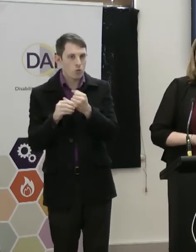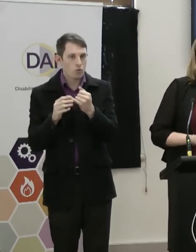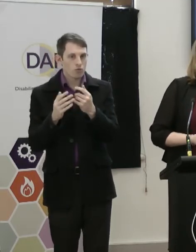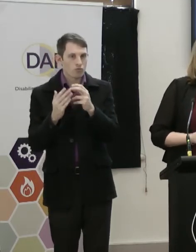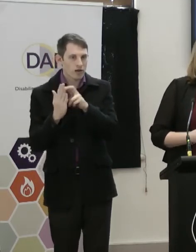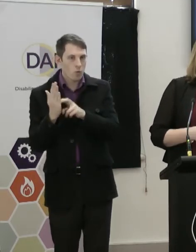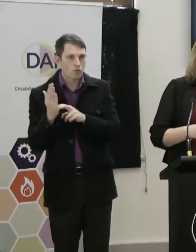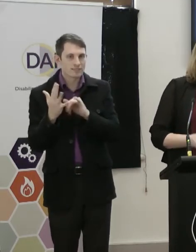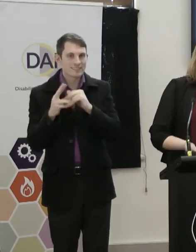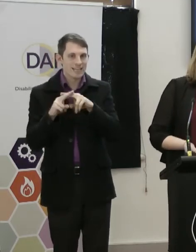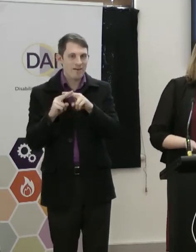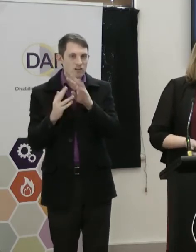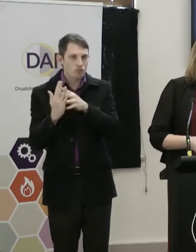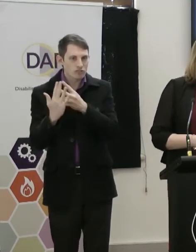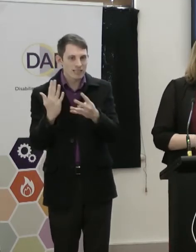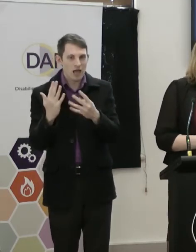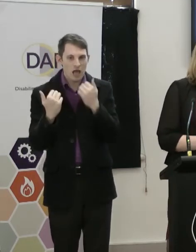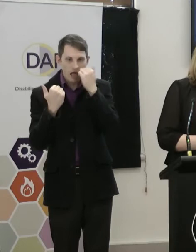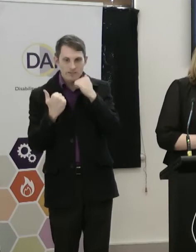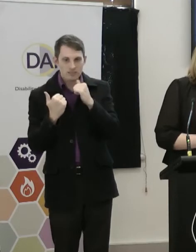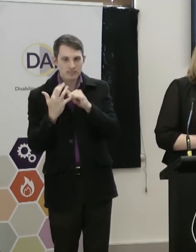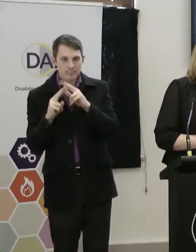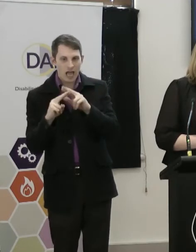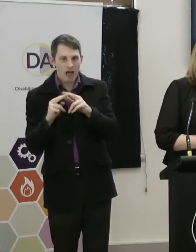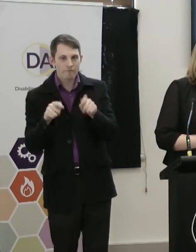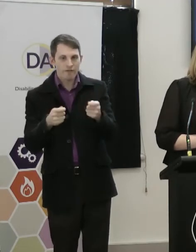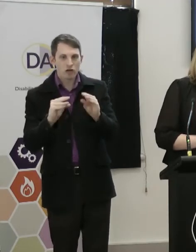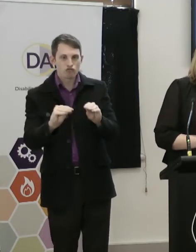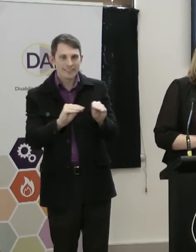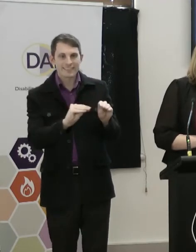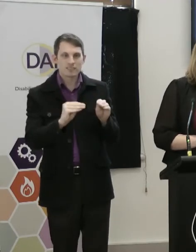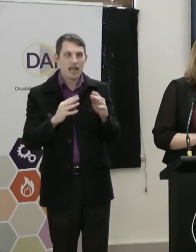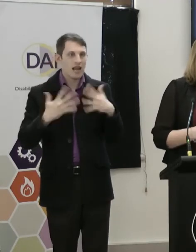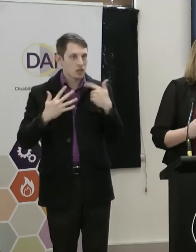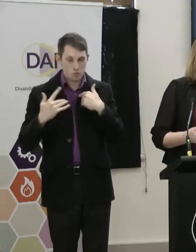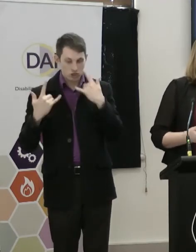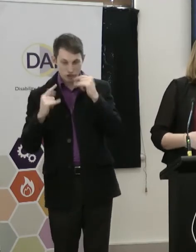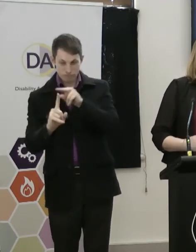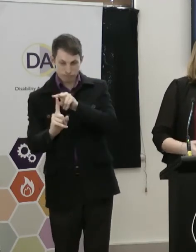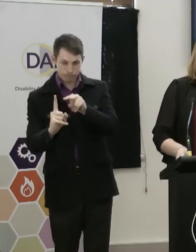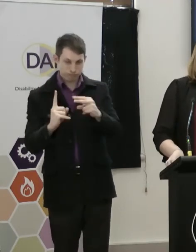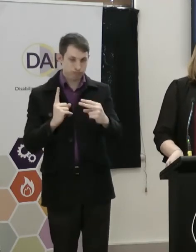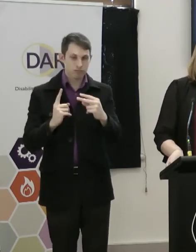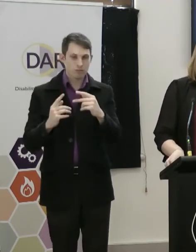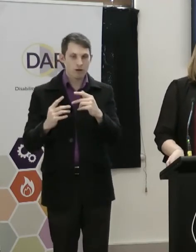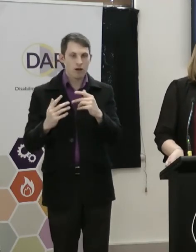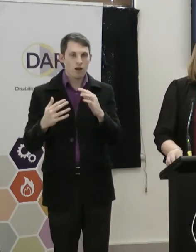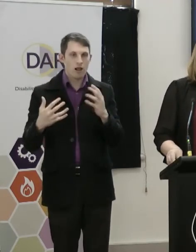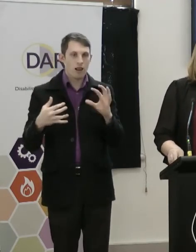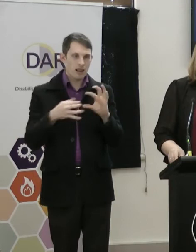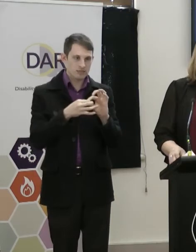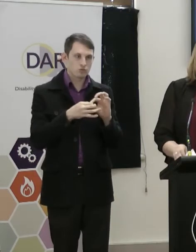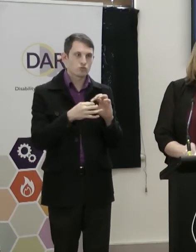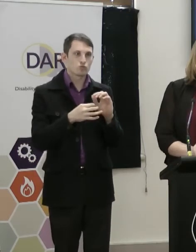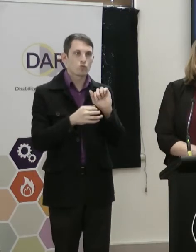staffing rosters, evidence of staff training, whatever it is that we believe is appropriate to address the concerns that have been raised with